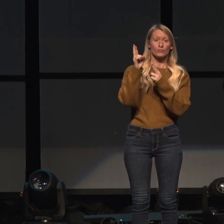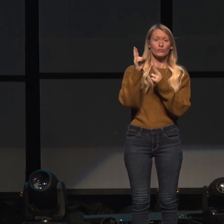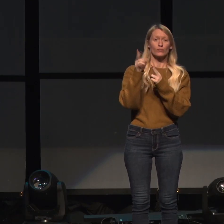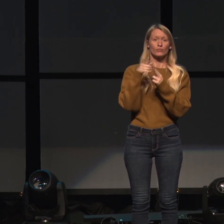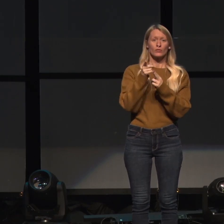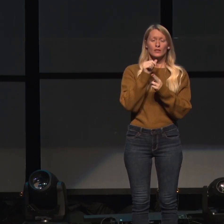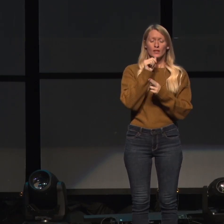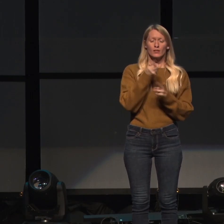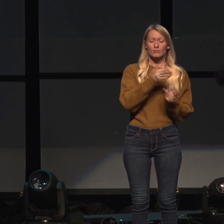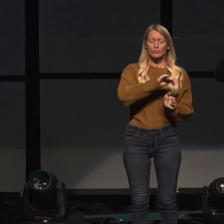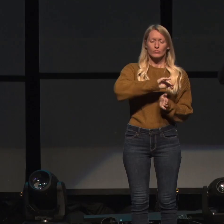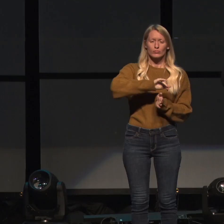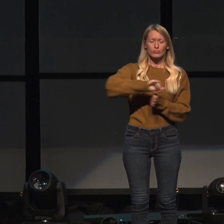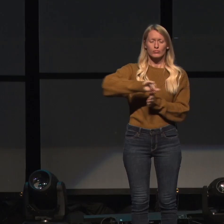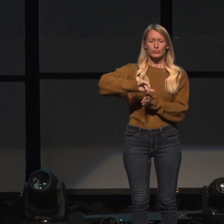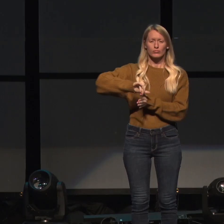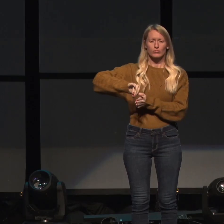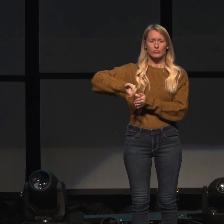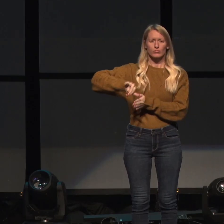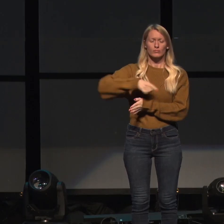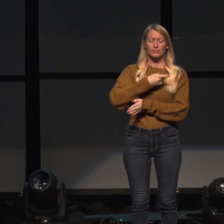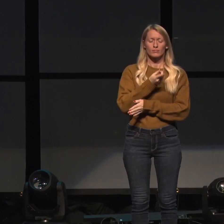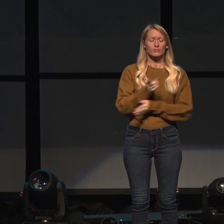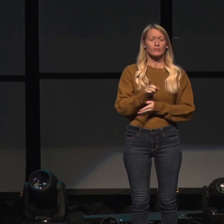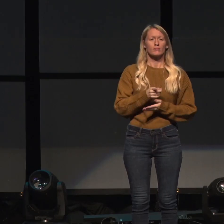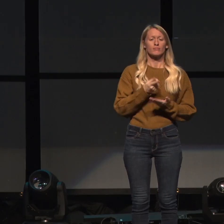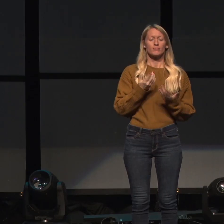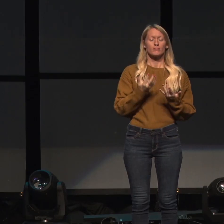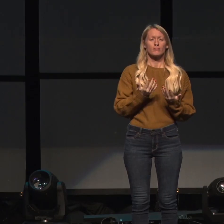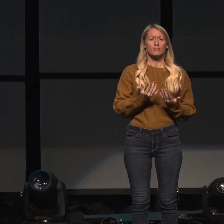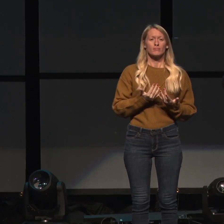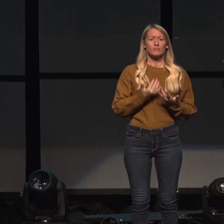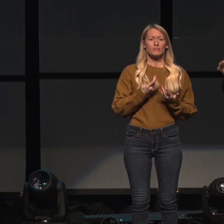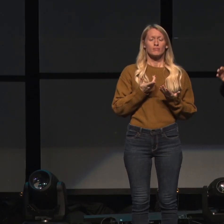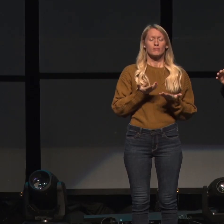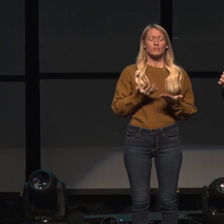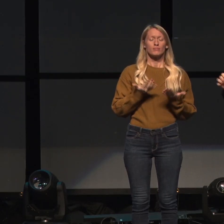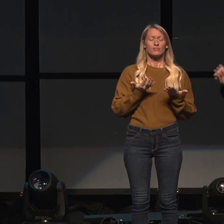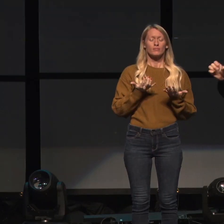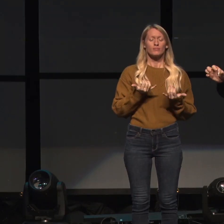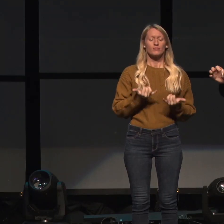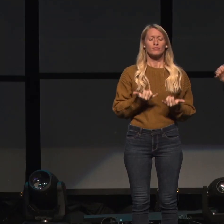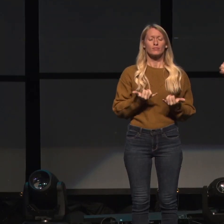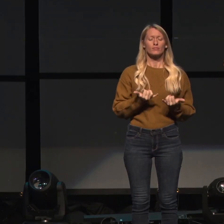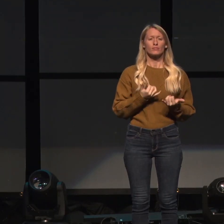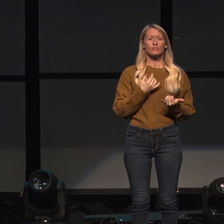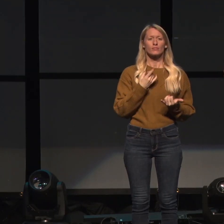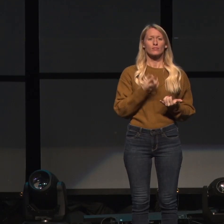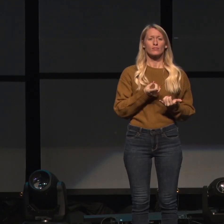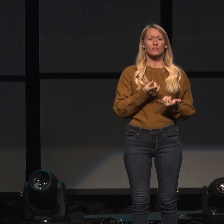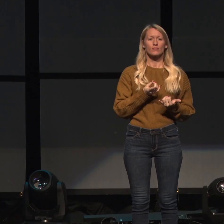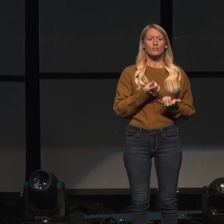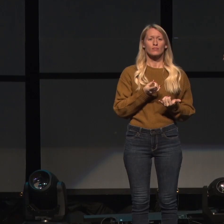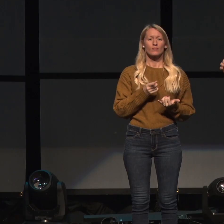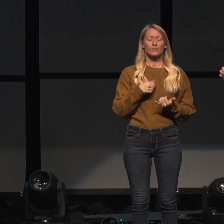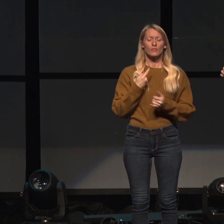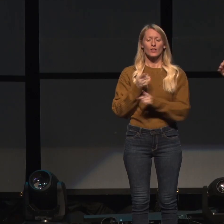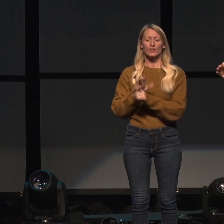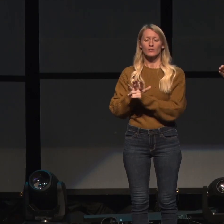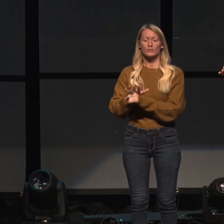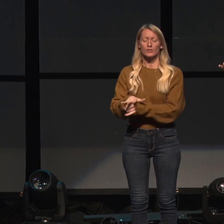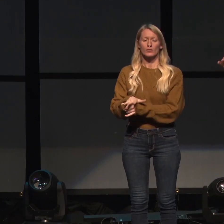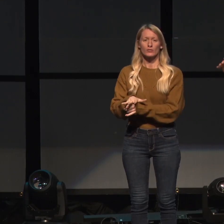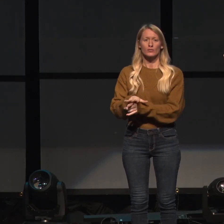Not push it aside too quickly, but just let it sit there. And may we find ourselves in spaces with the other, with the marginalized, so that we might